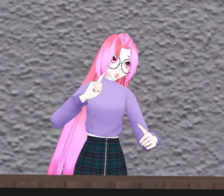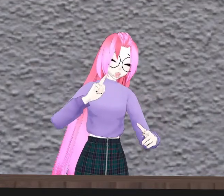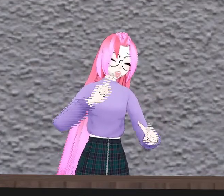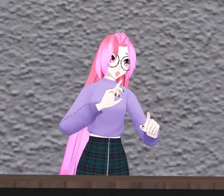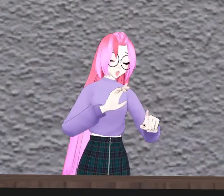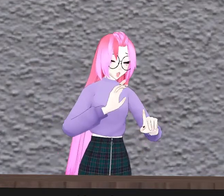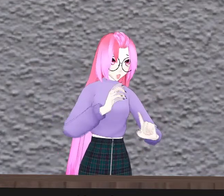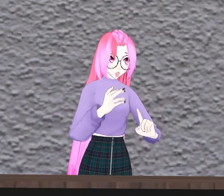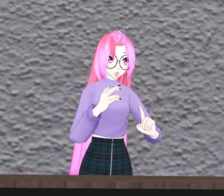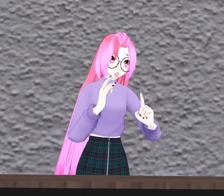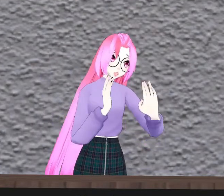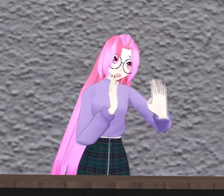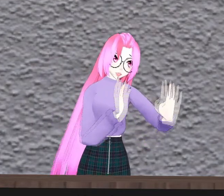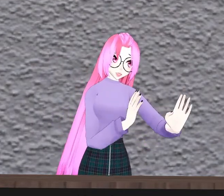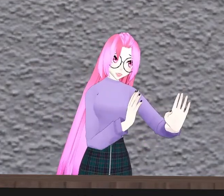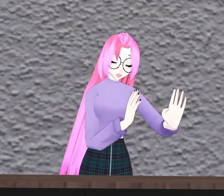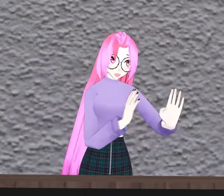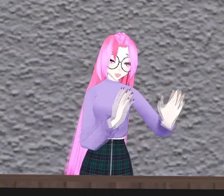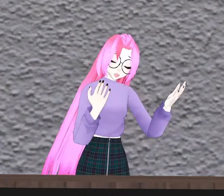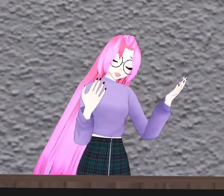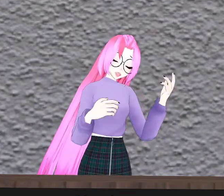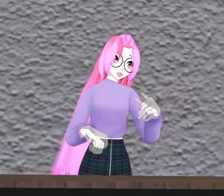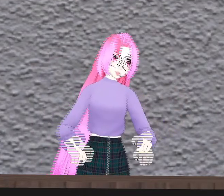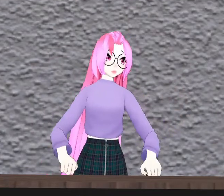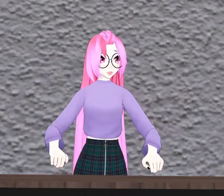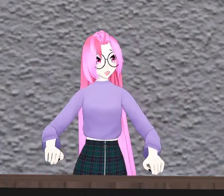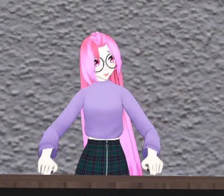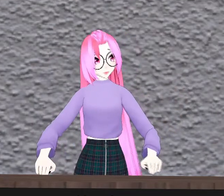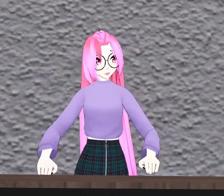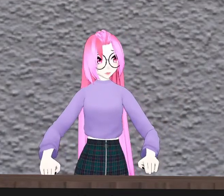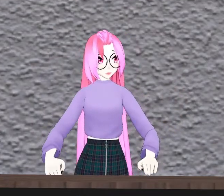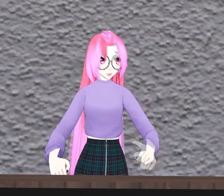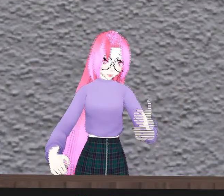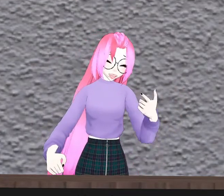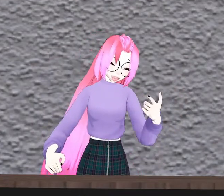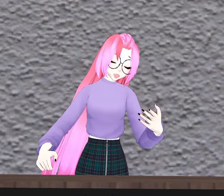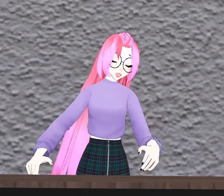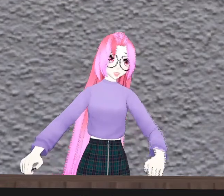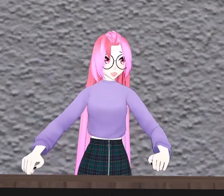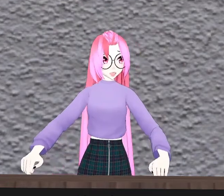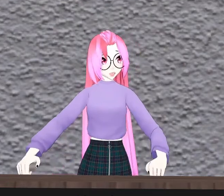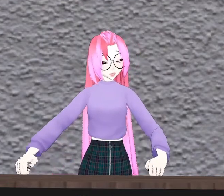people in the culture is just very forward and blunt. Yeah. But yeah, good question.